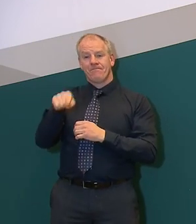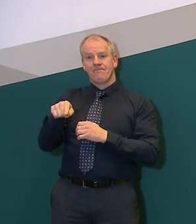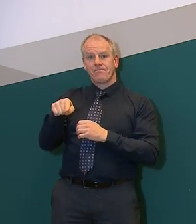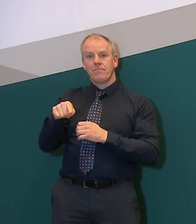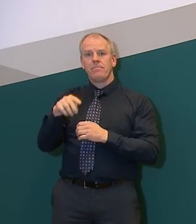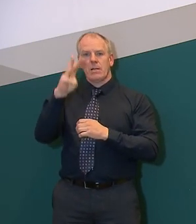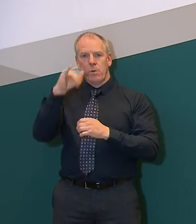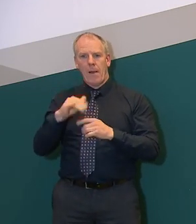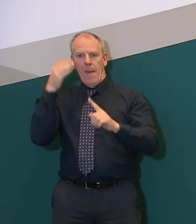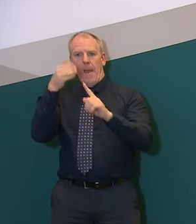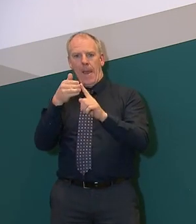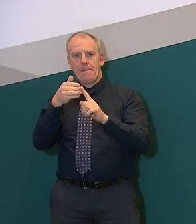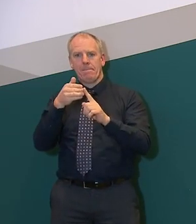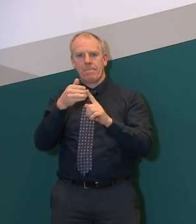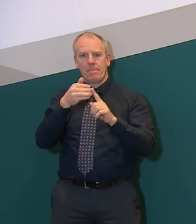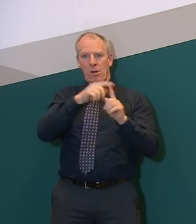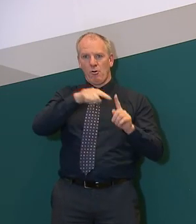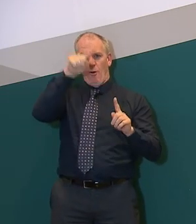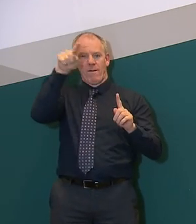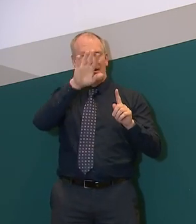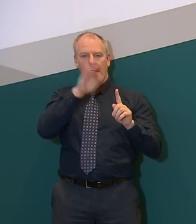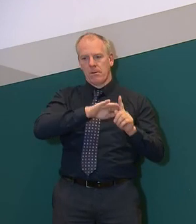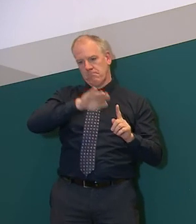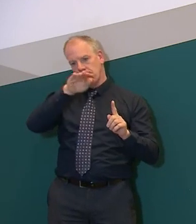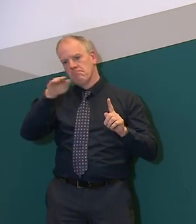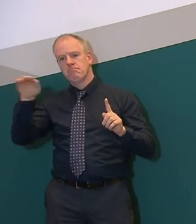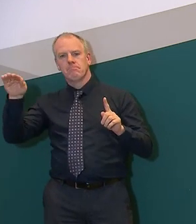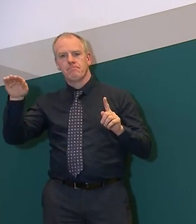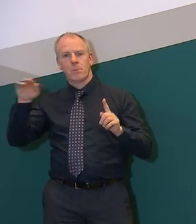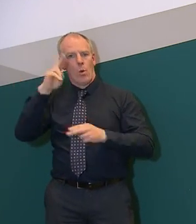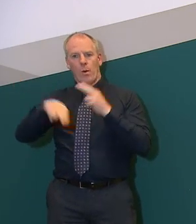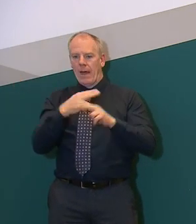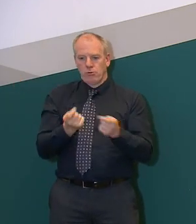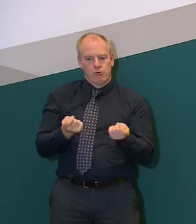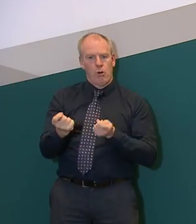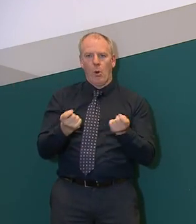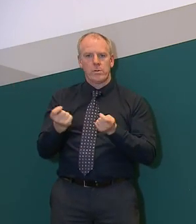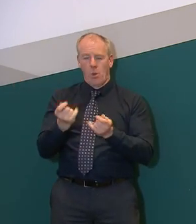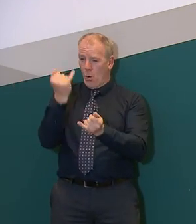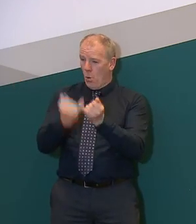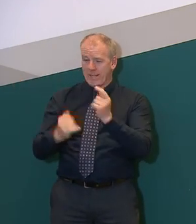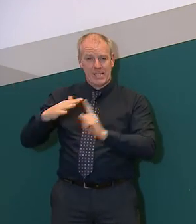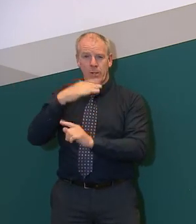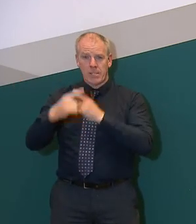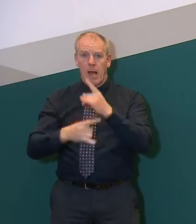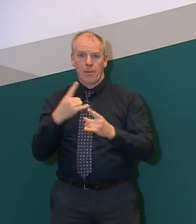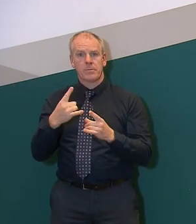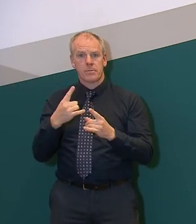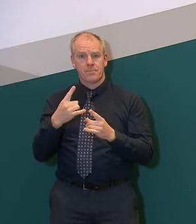drive to flatten the curve came from. And that unmitigated situation, that worst-case scenario,